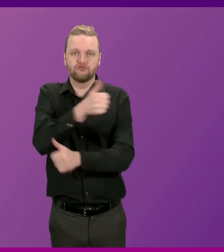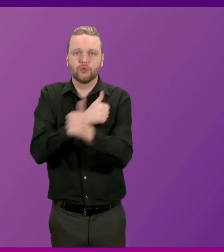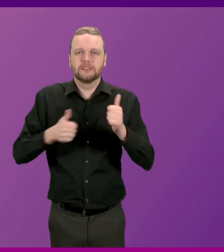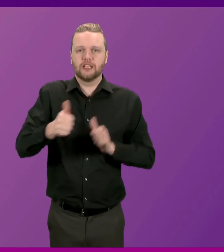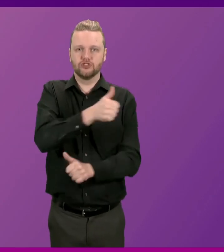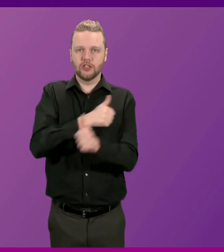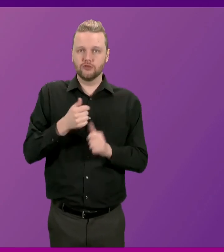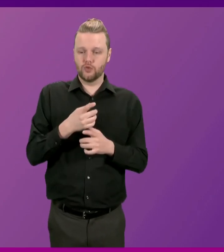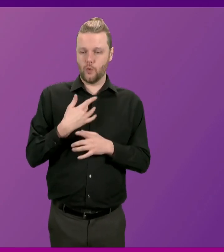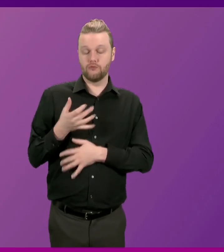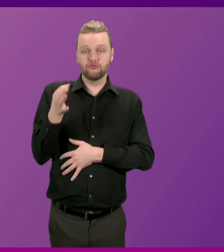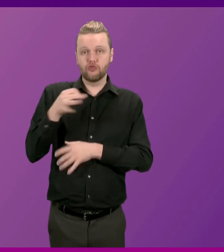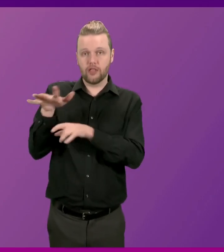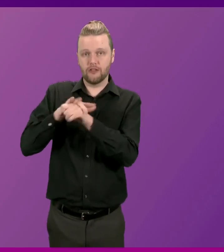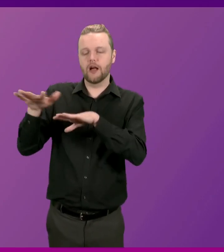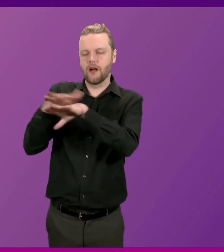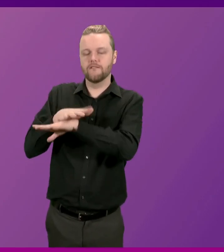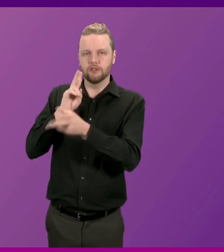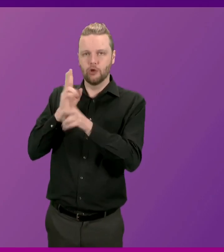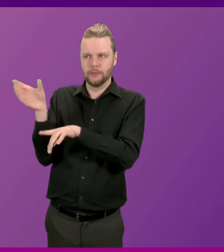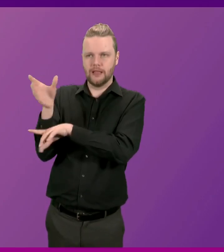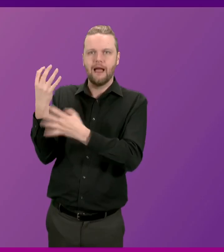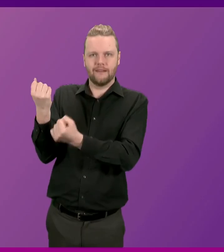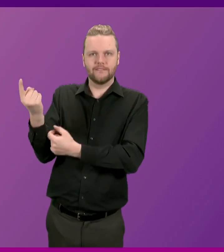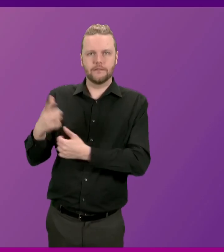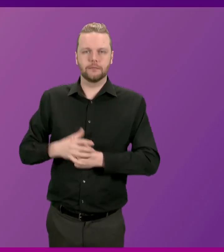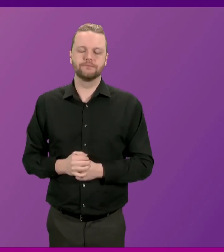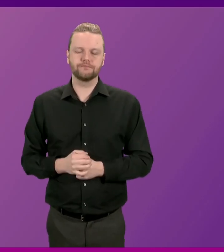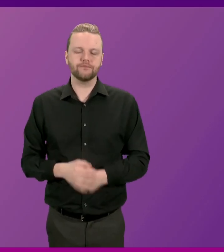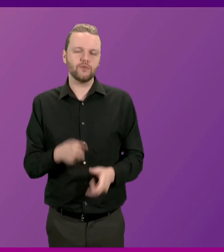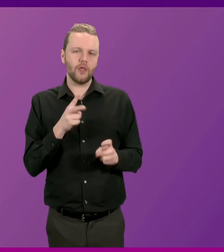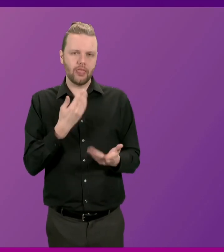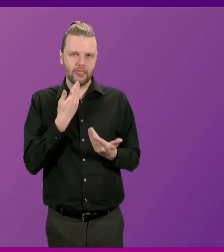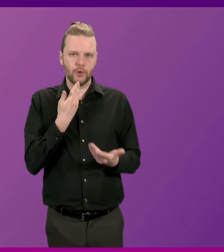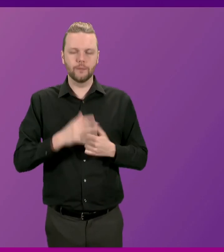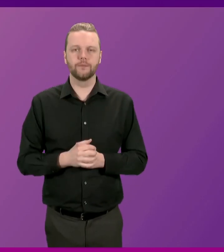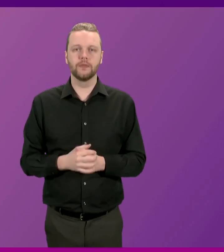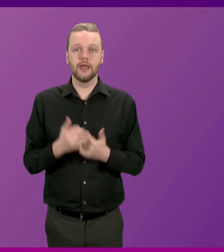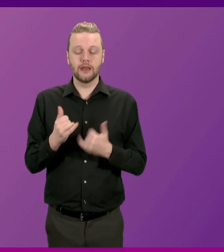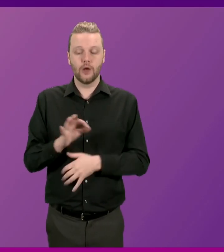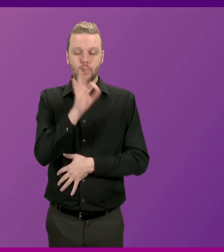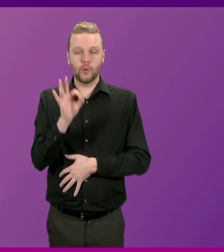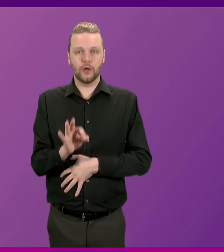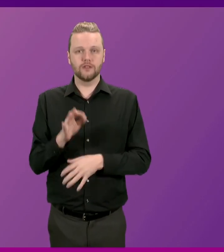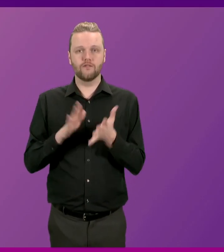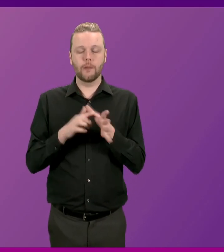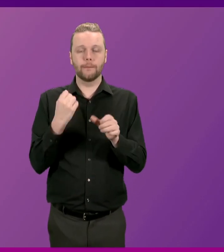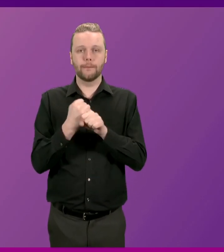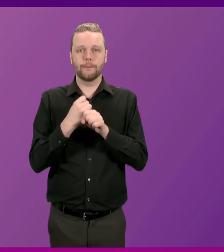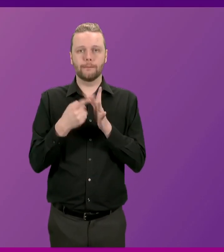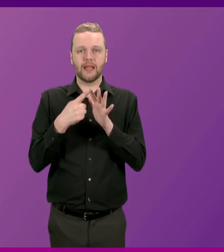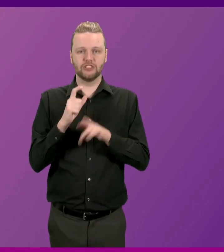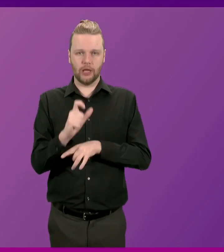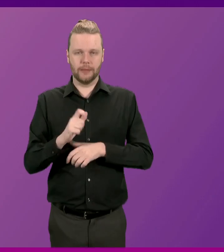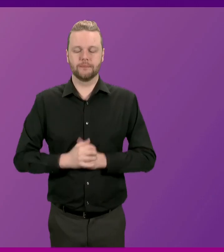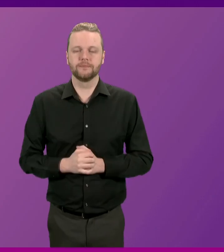to make sure that the rural areas are covered. Mm-hmm. Okay, thank you. We're now going to move on to questions from Maggie Chapman. Thanks